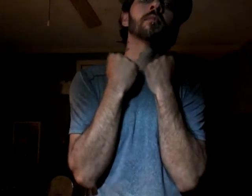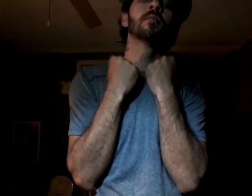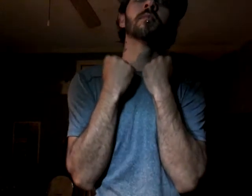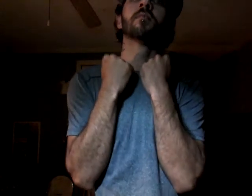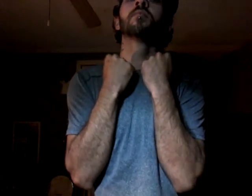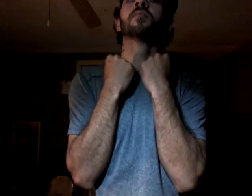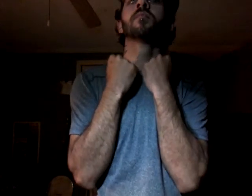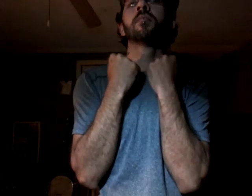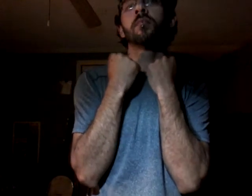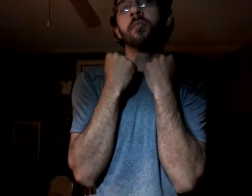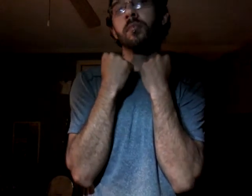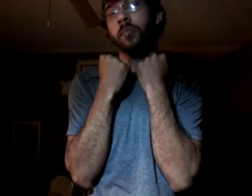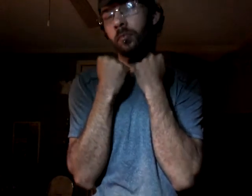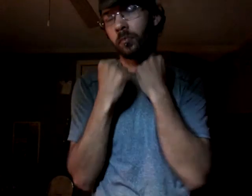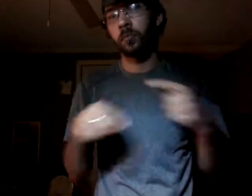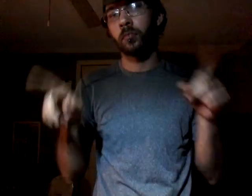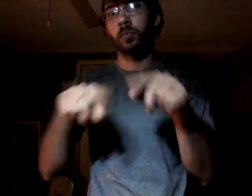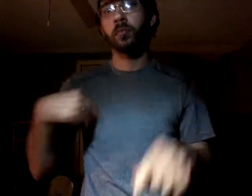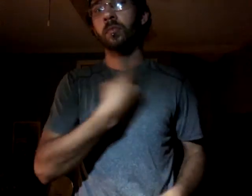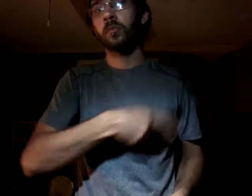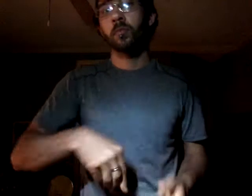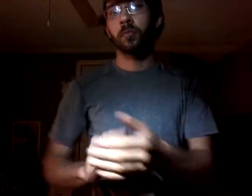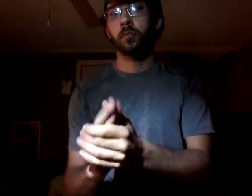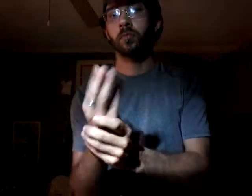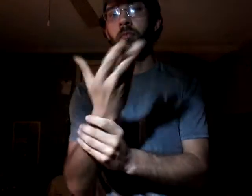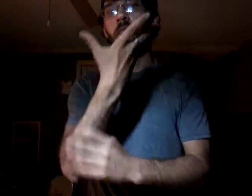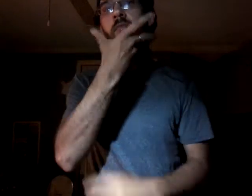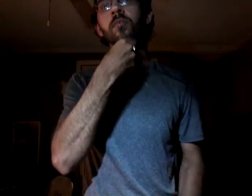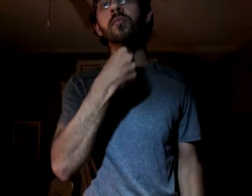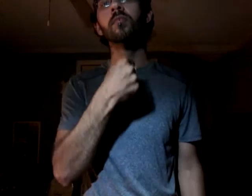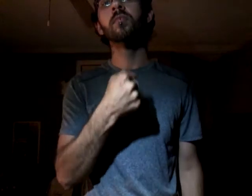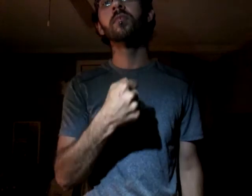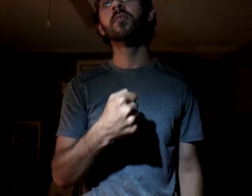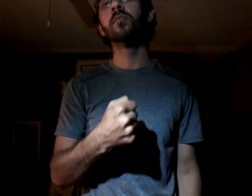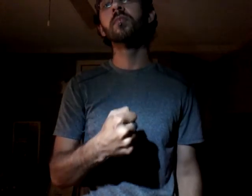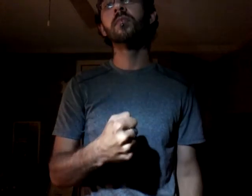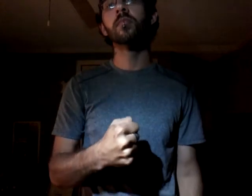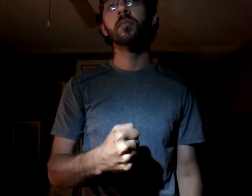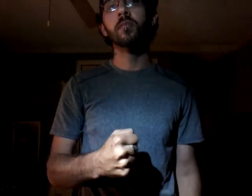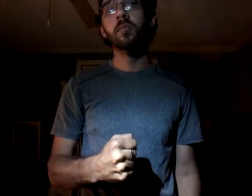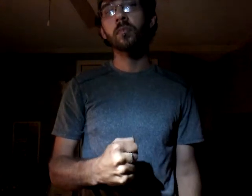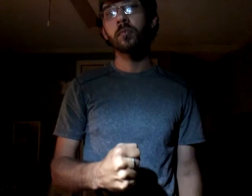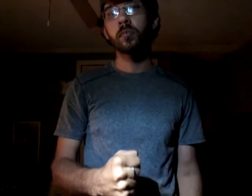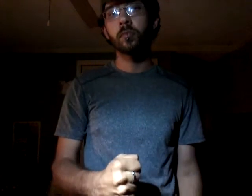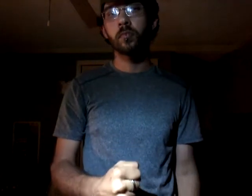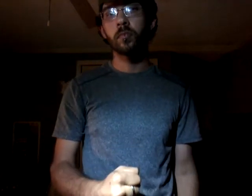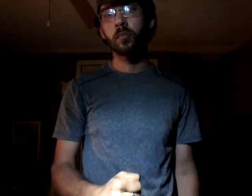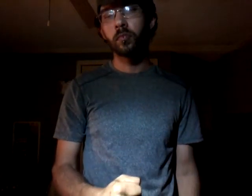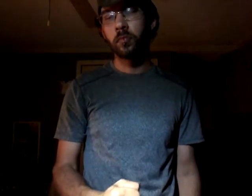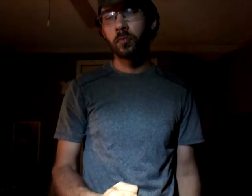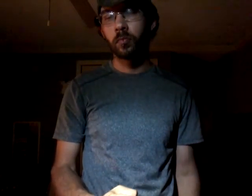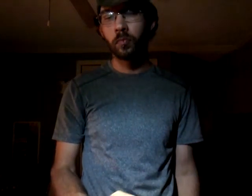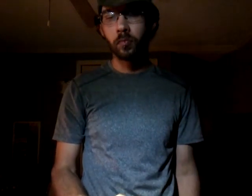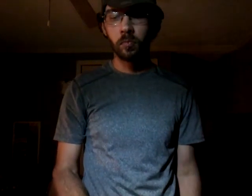no longer as we go, no